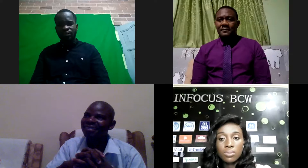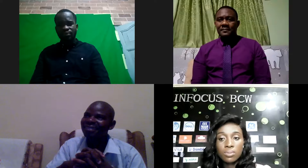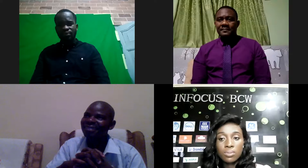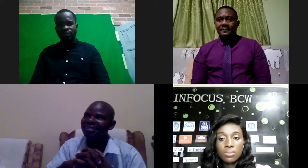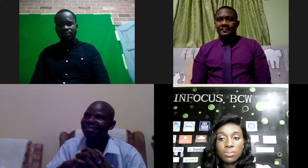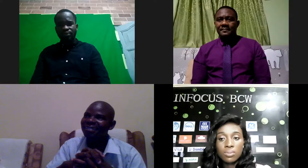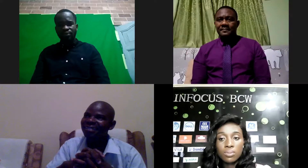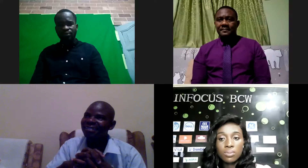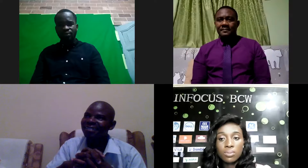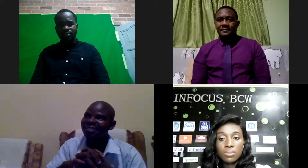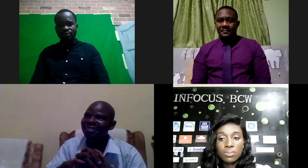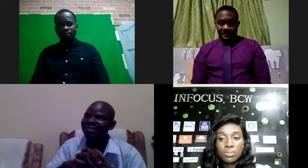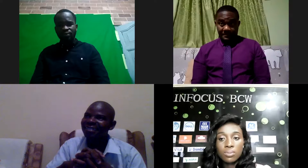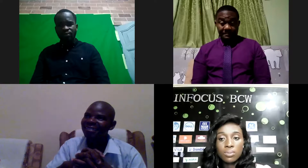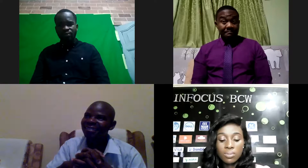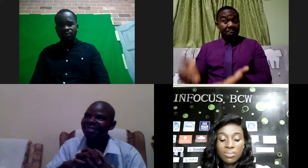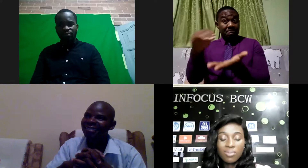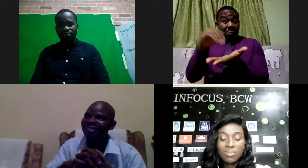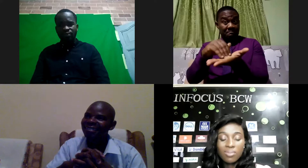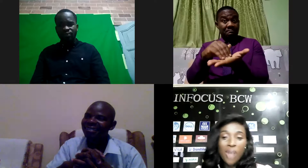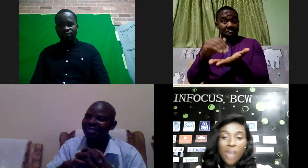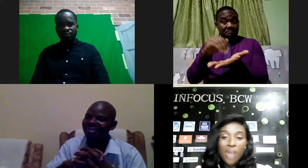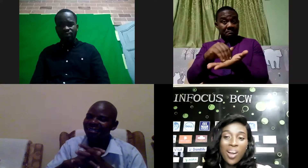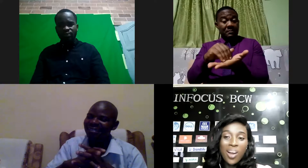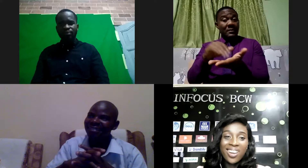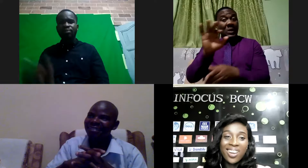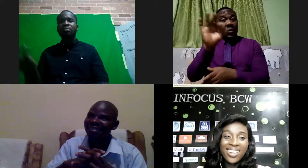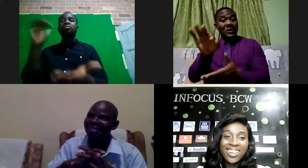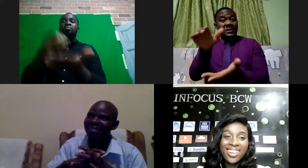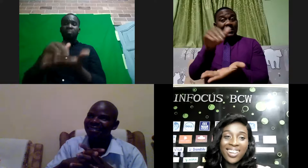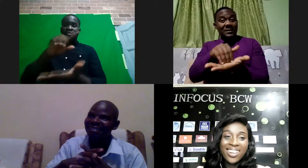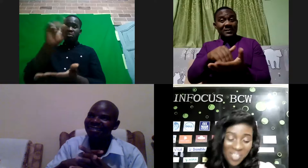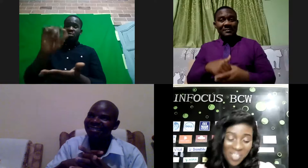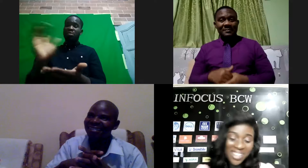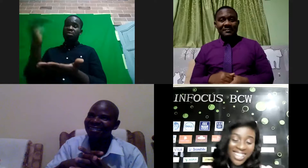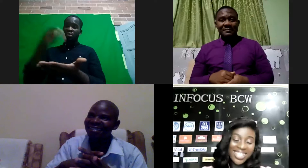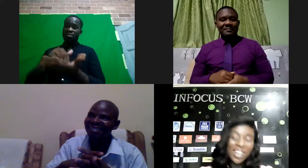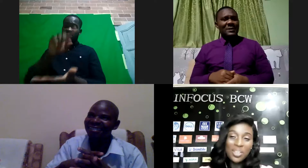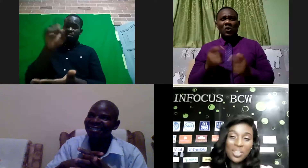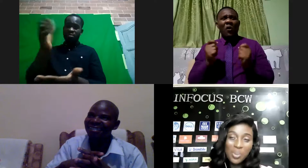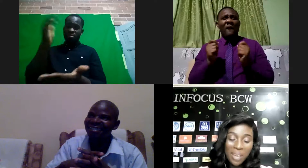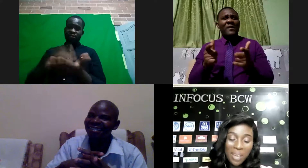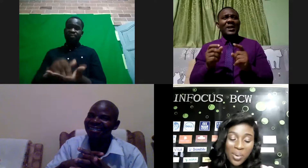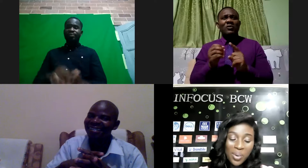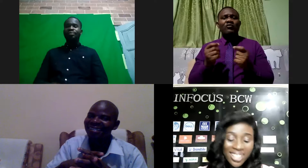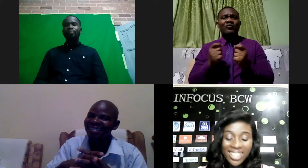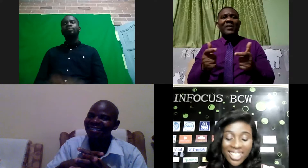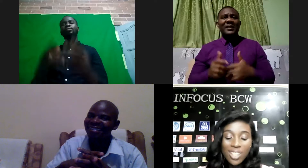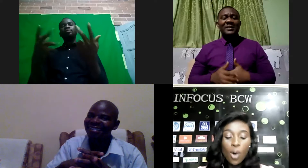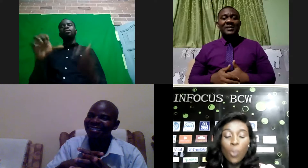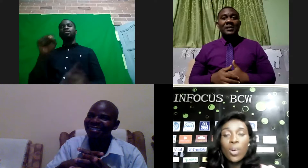Yeah, okay. You can come again with the question. I think you are too fast. Sorry about that. So my question